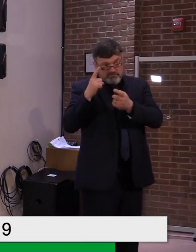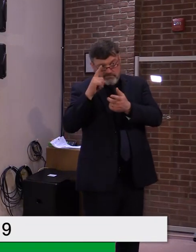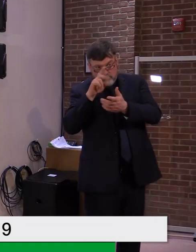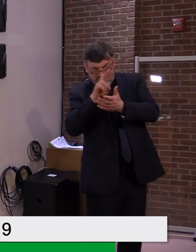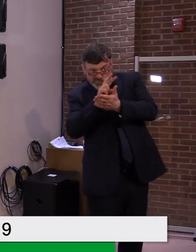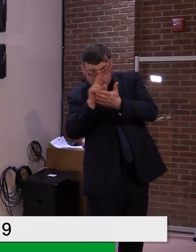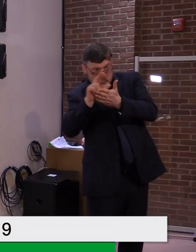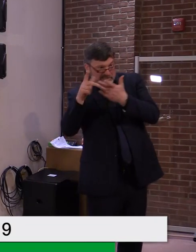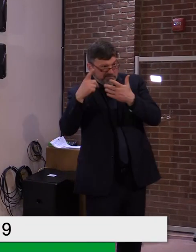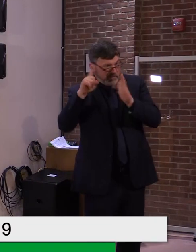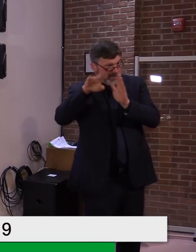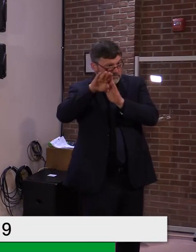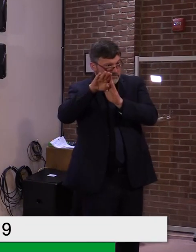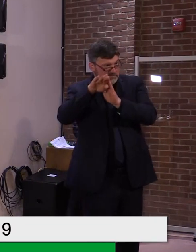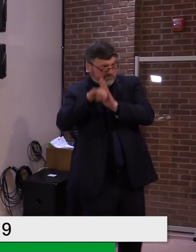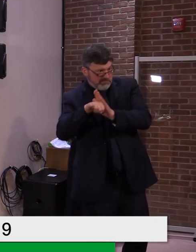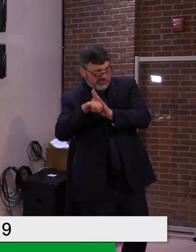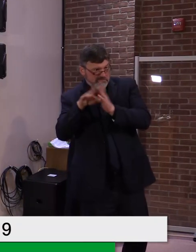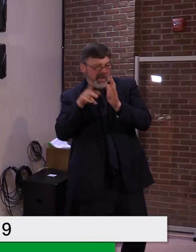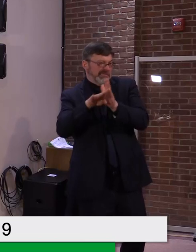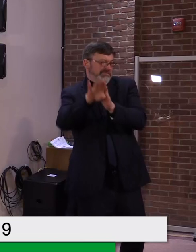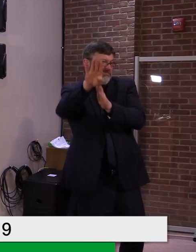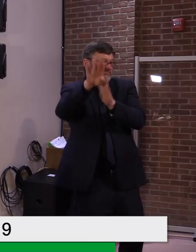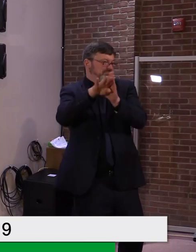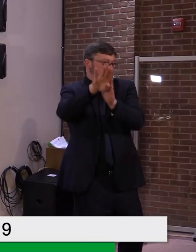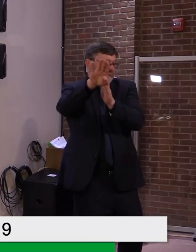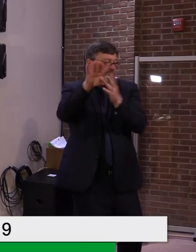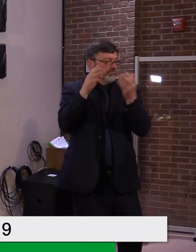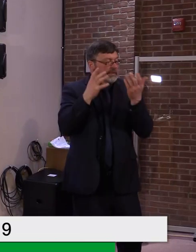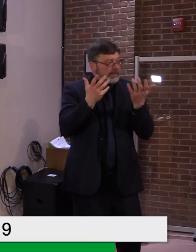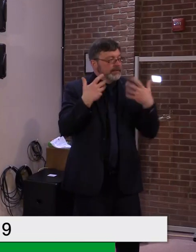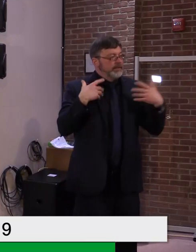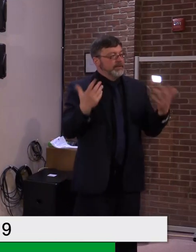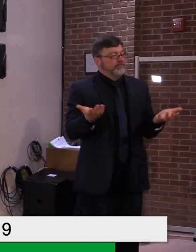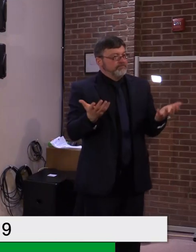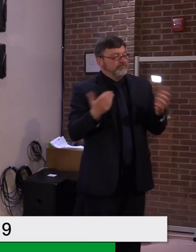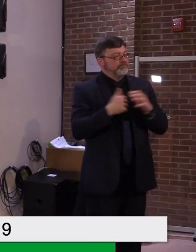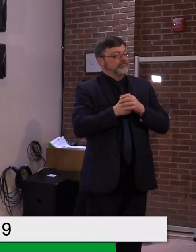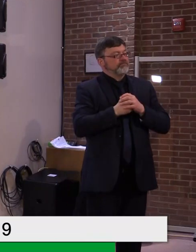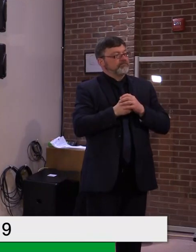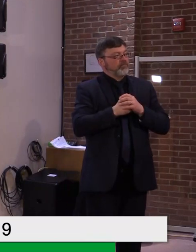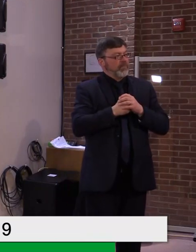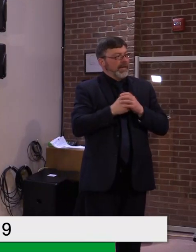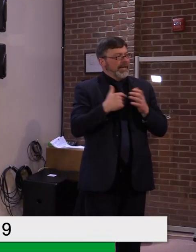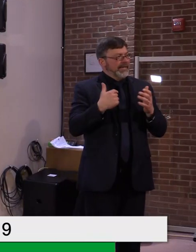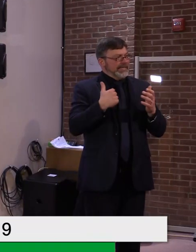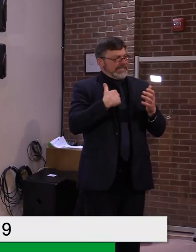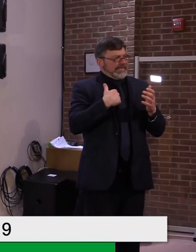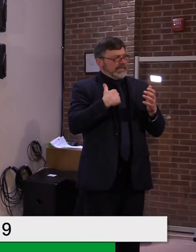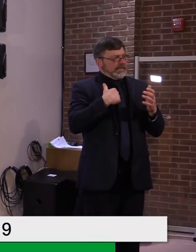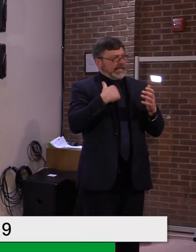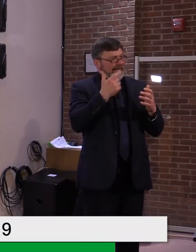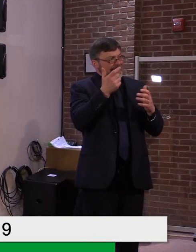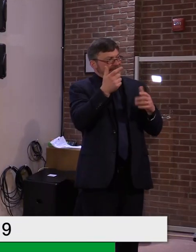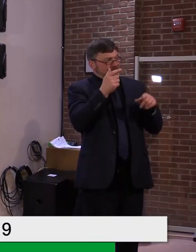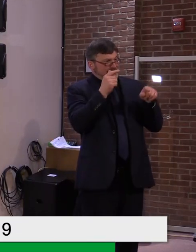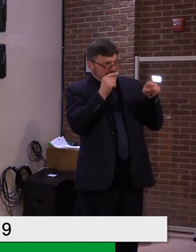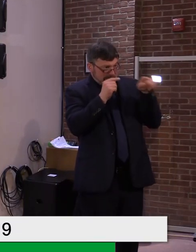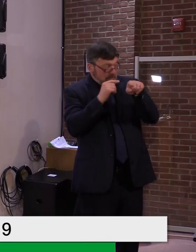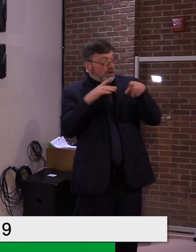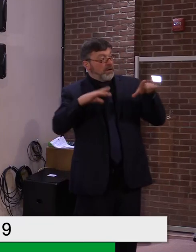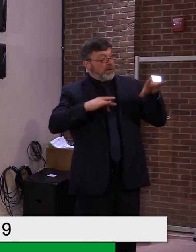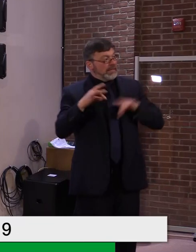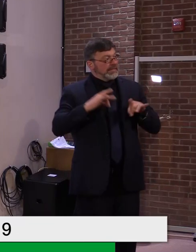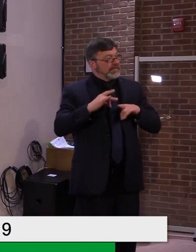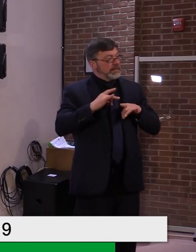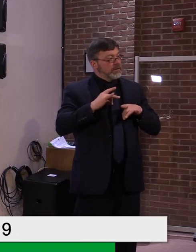here, assumes that cases are basically, still active for about 14 days. So many of the cases are getting picked up in some